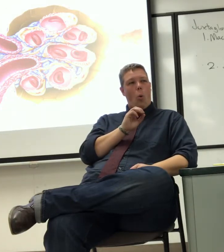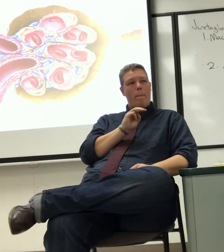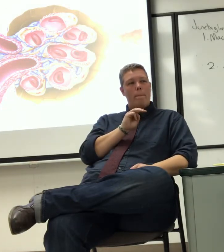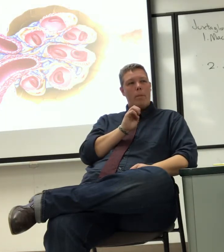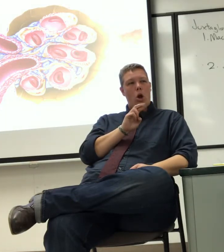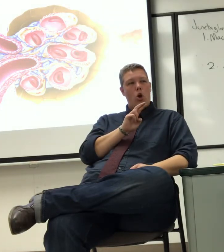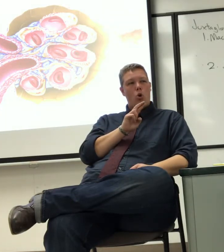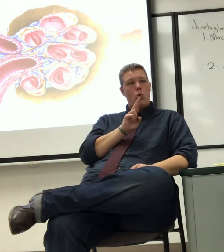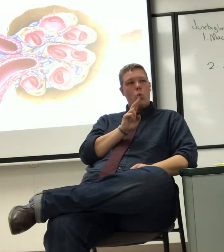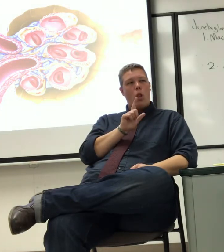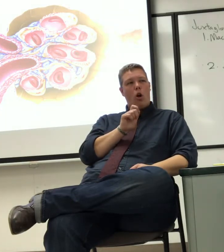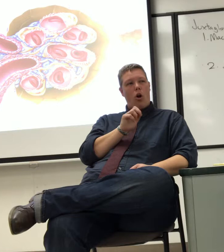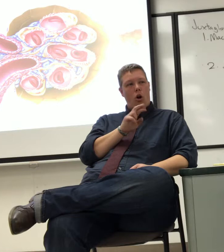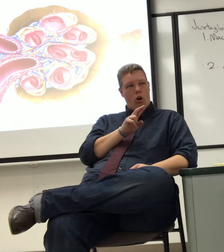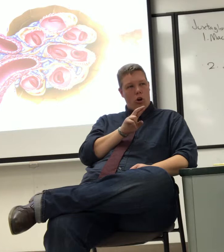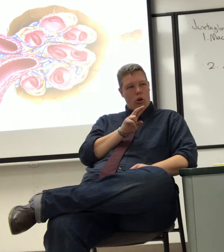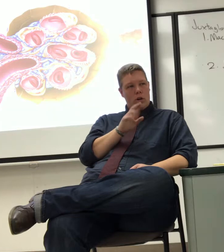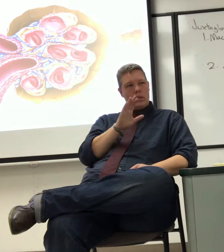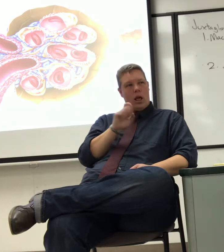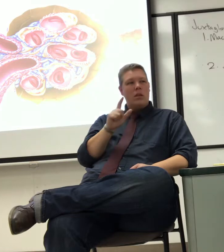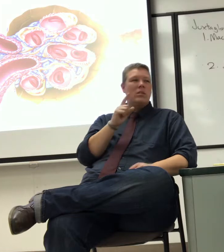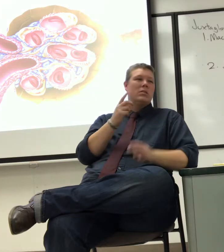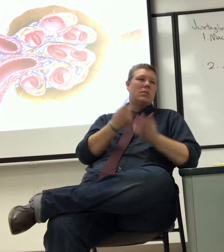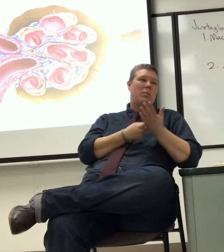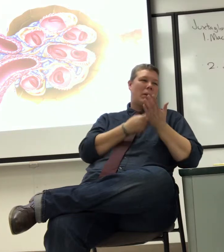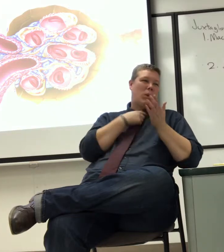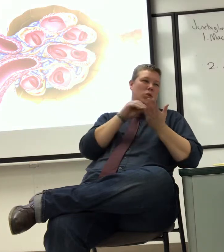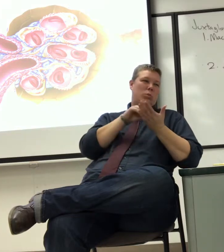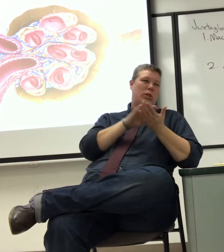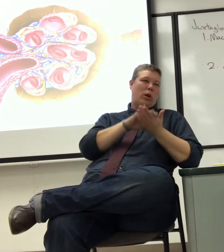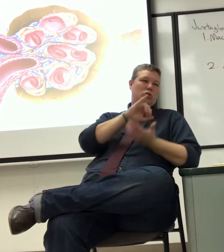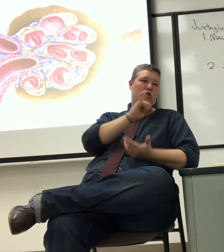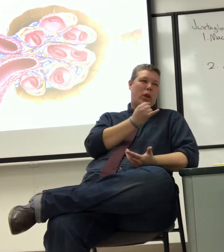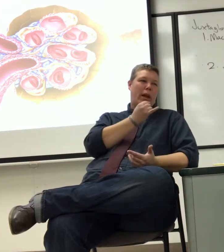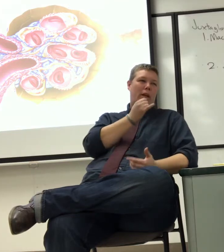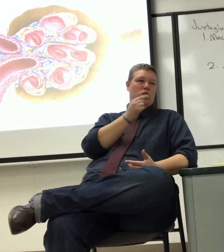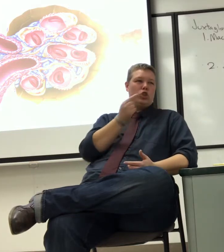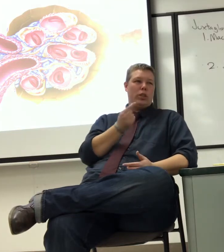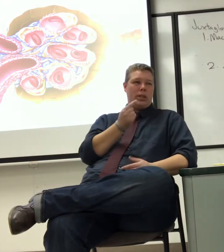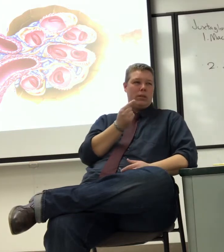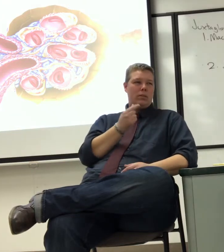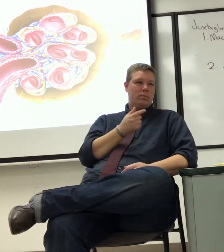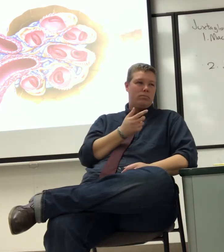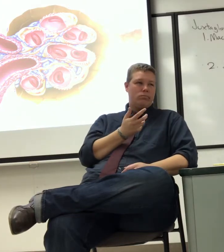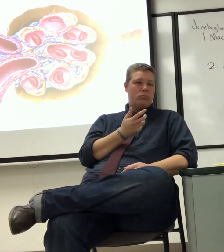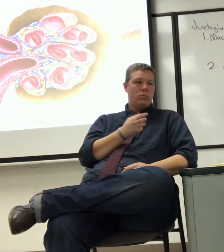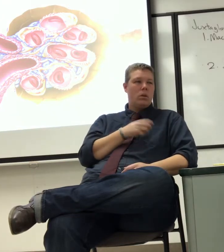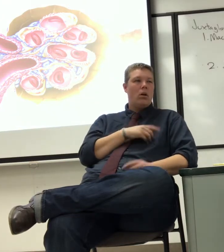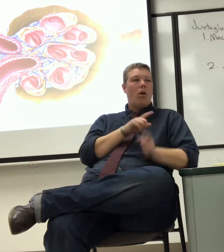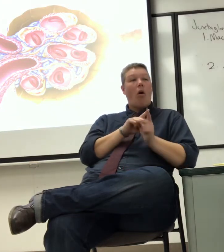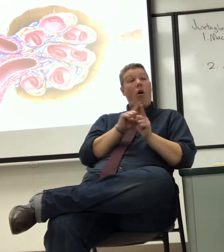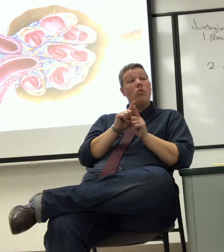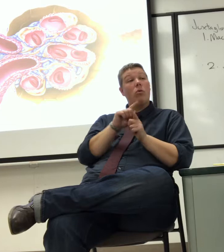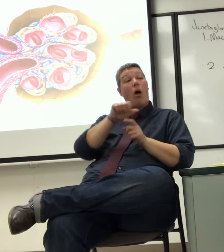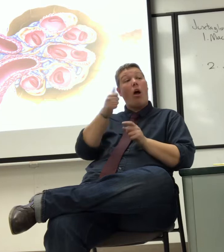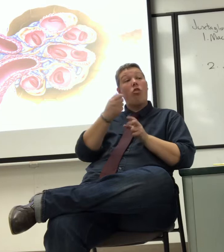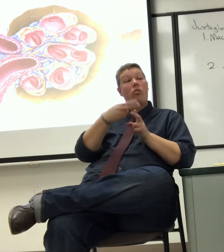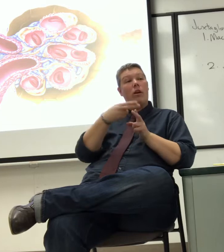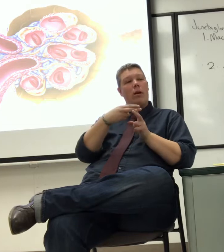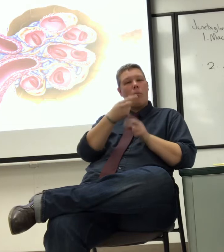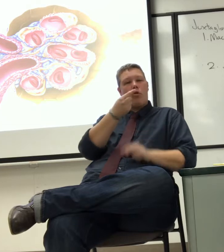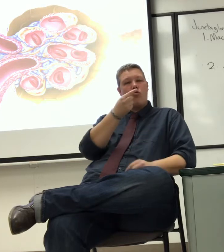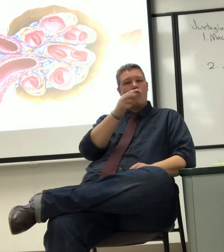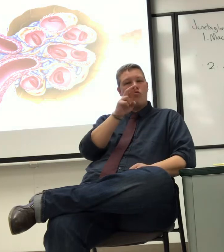cell. Sometimes I just go JG cells for short. They're also called granular cells, if you ever see that term in your